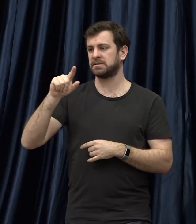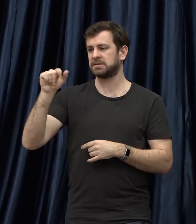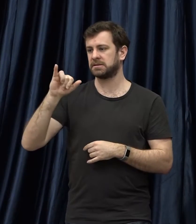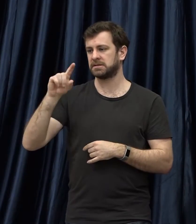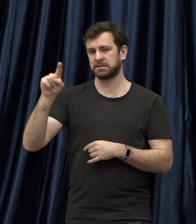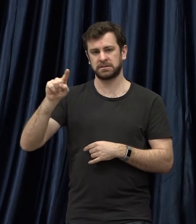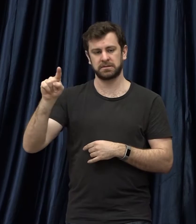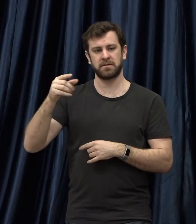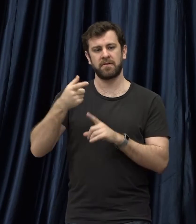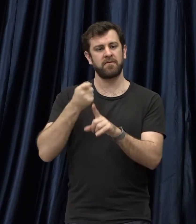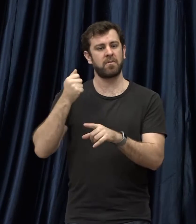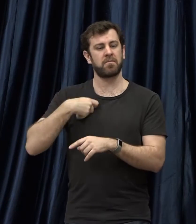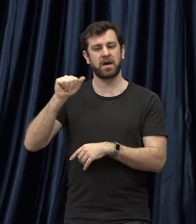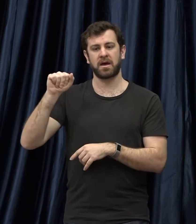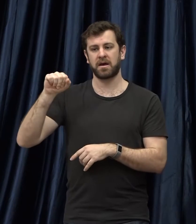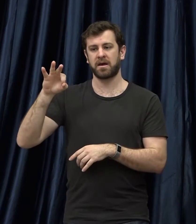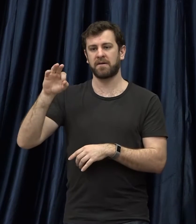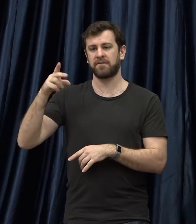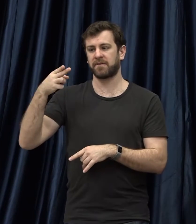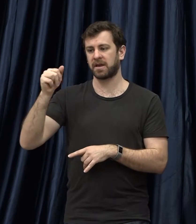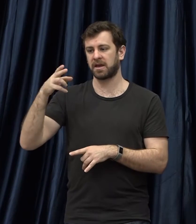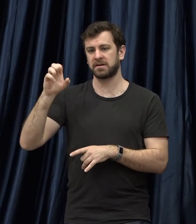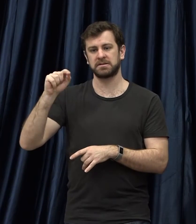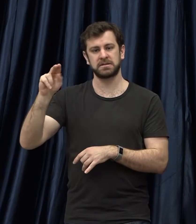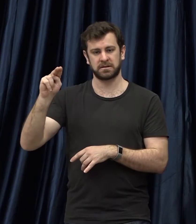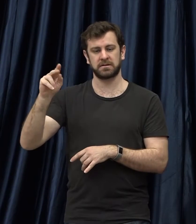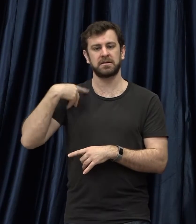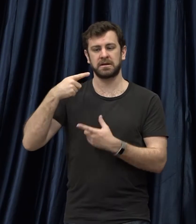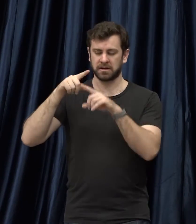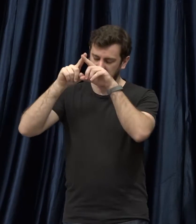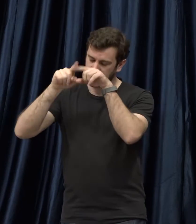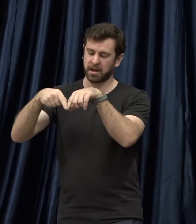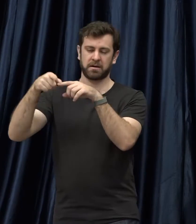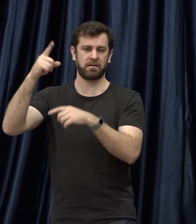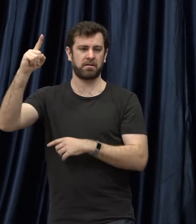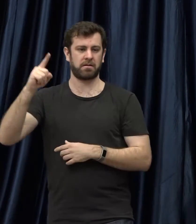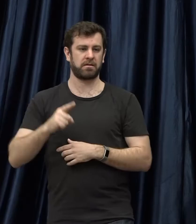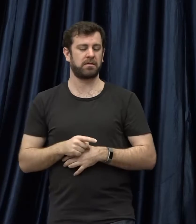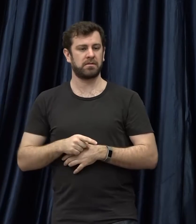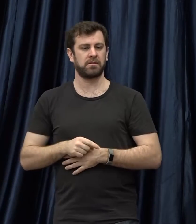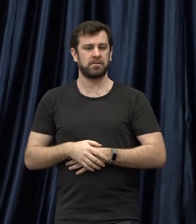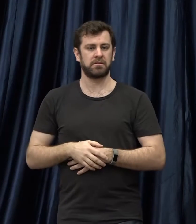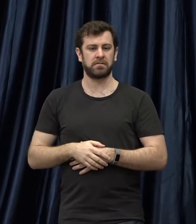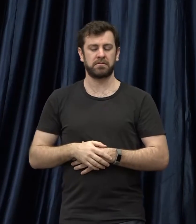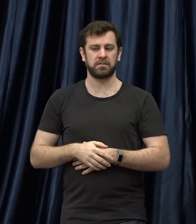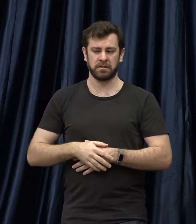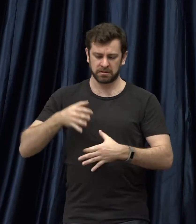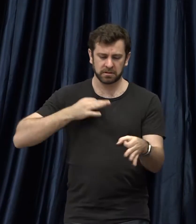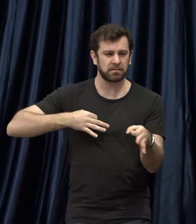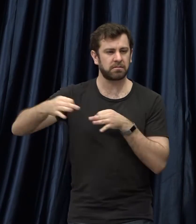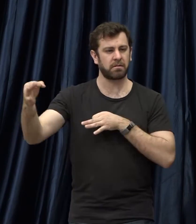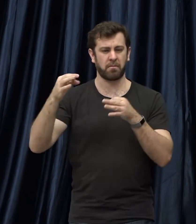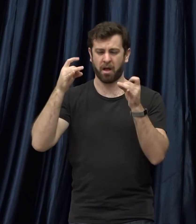Abdulaziz, he depended upon Allah subhanahu wa ta'ala and he went forward. And he describes the horrific